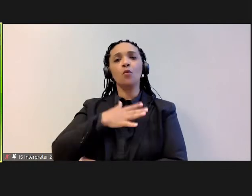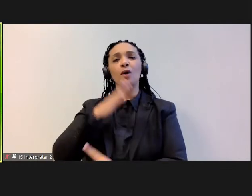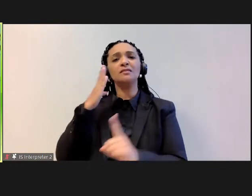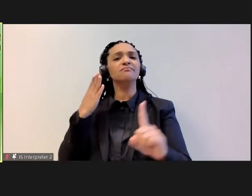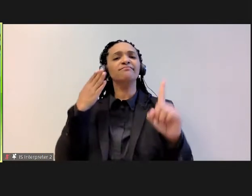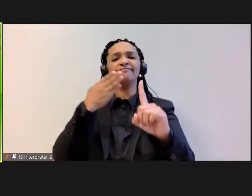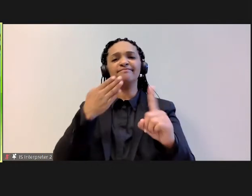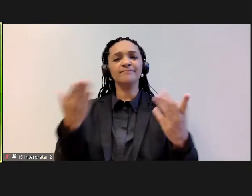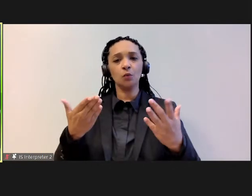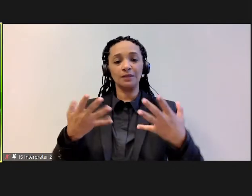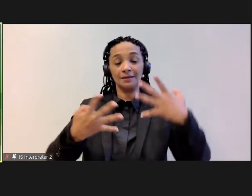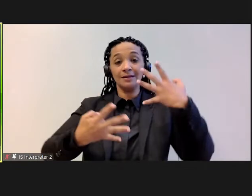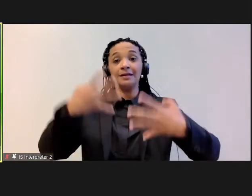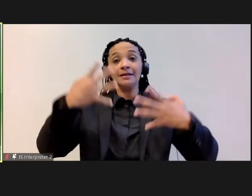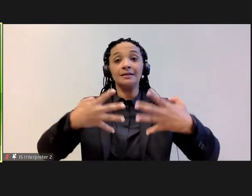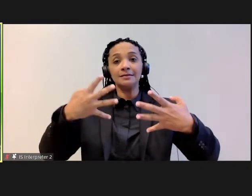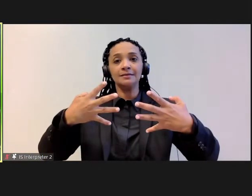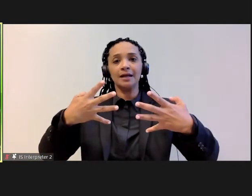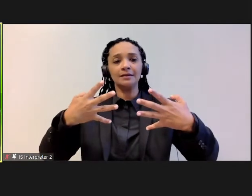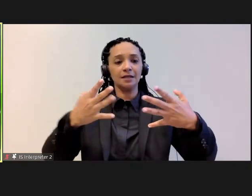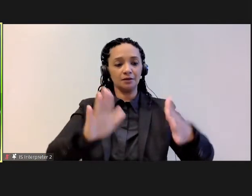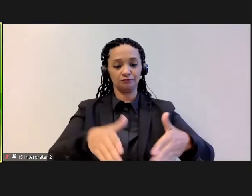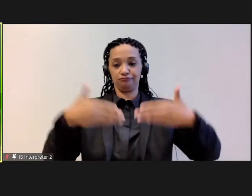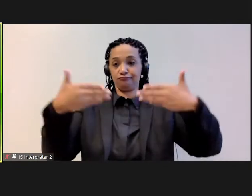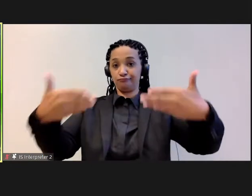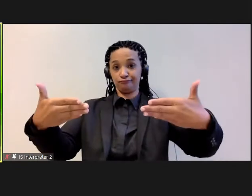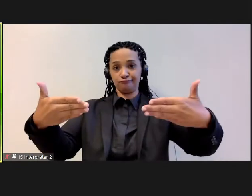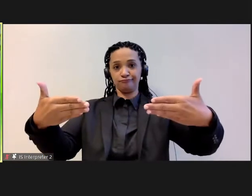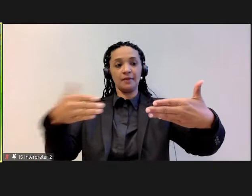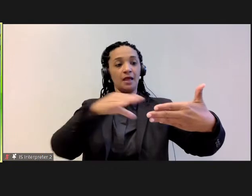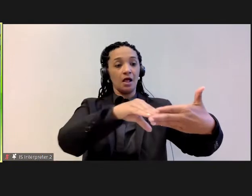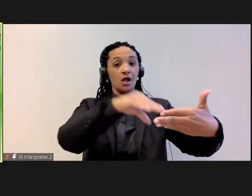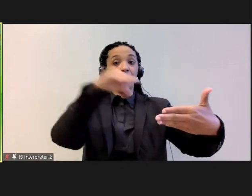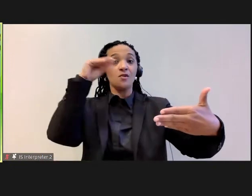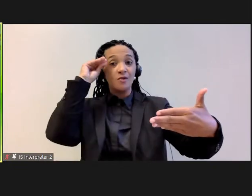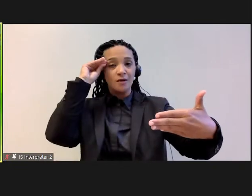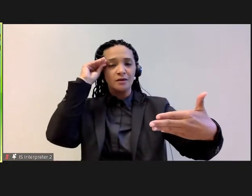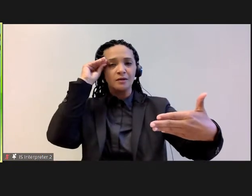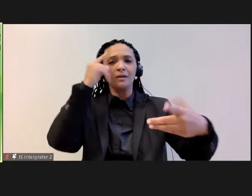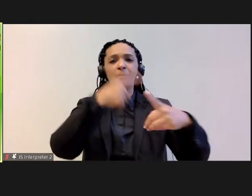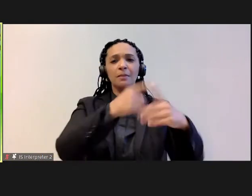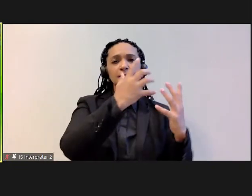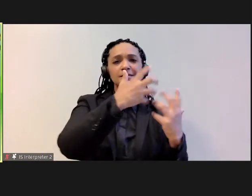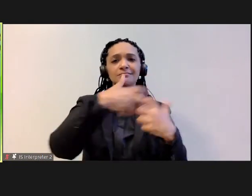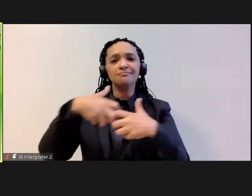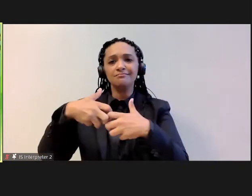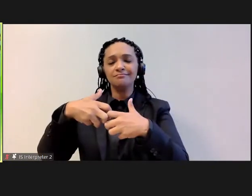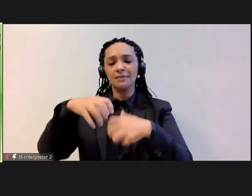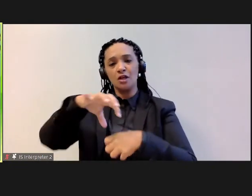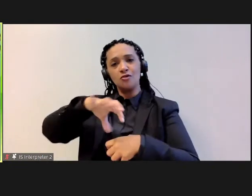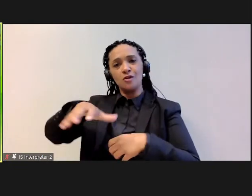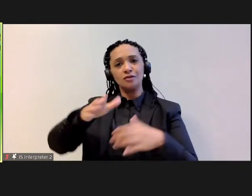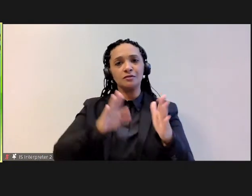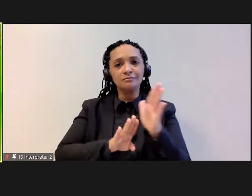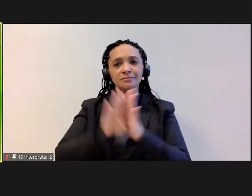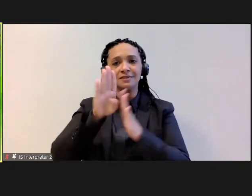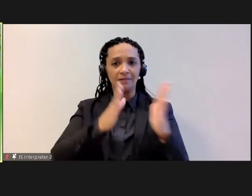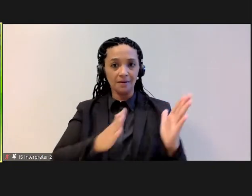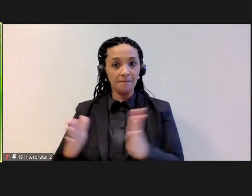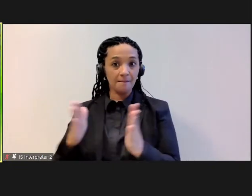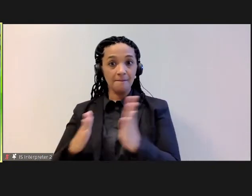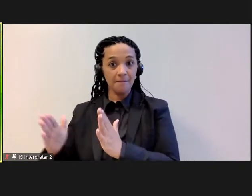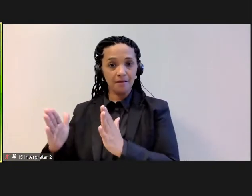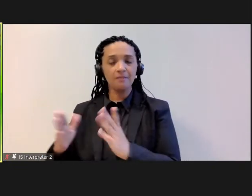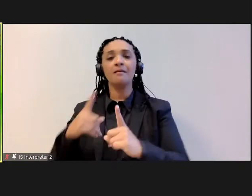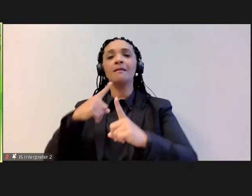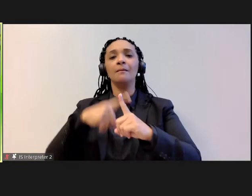of planning, not only for national development planning, but also for planning on